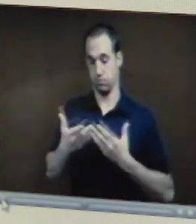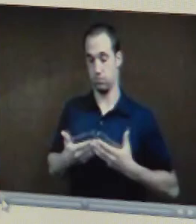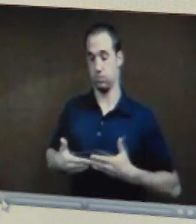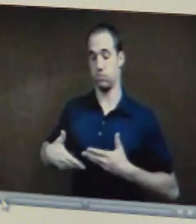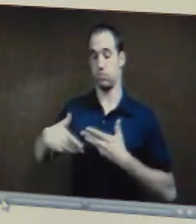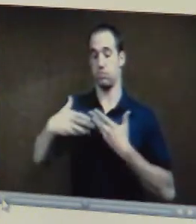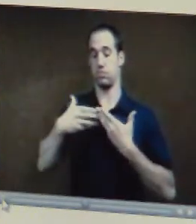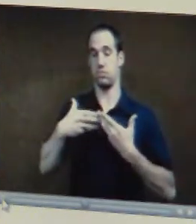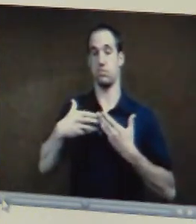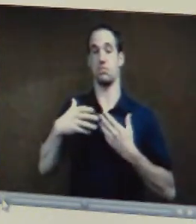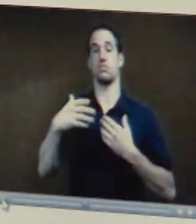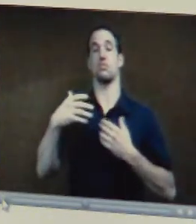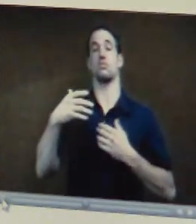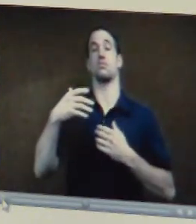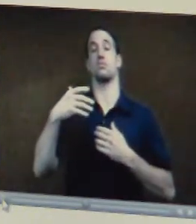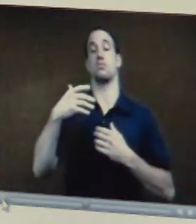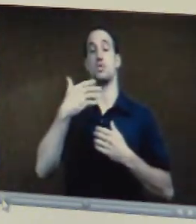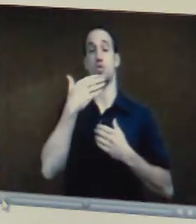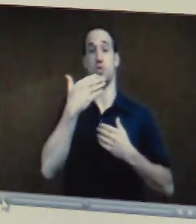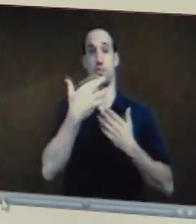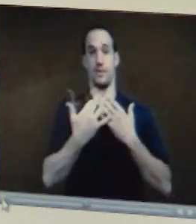swims back through.